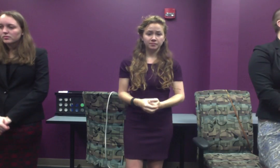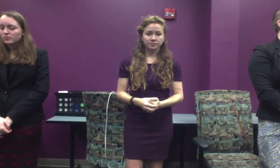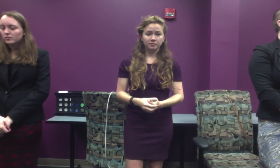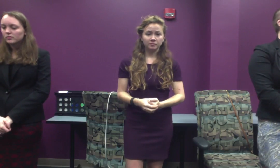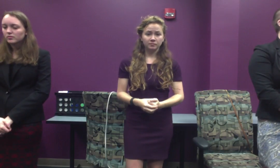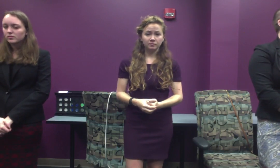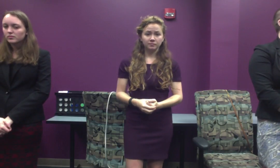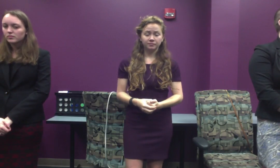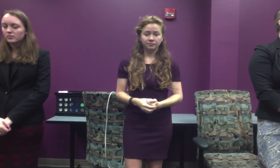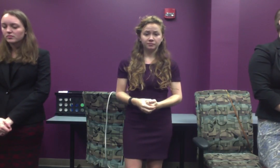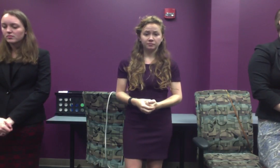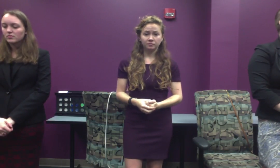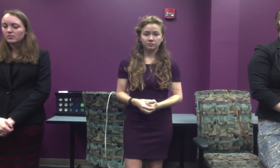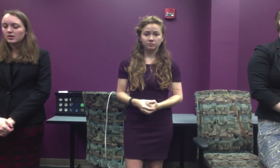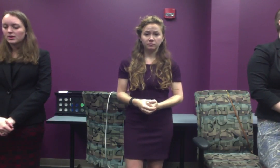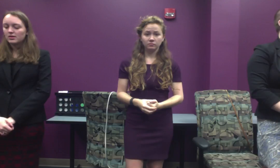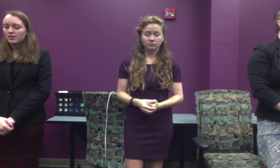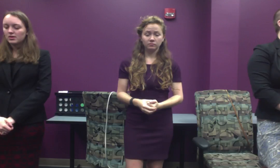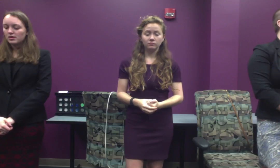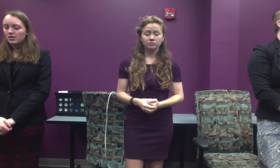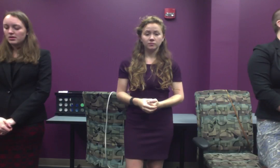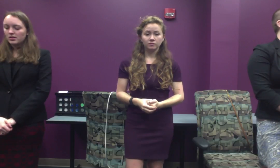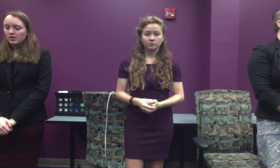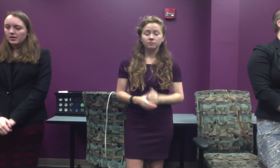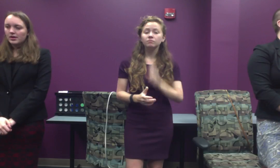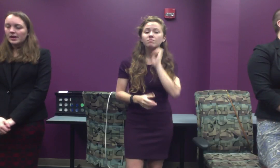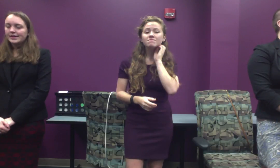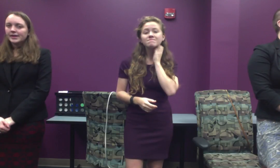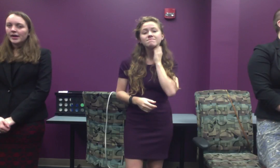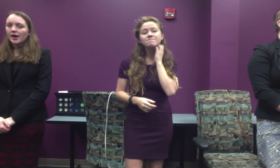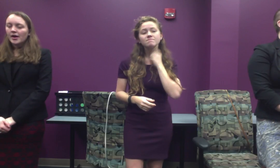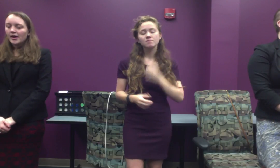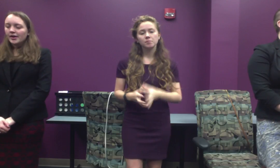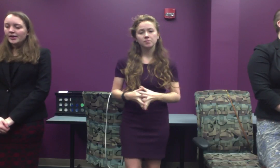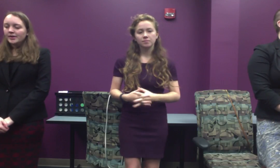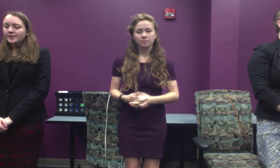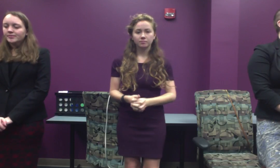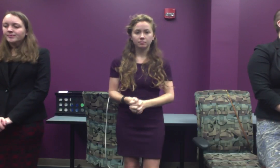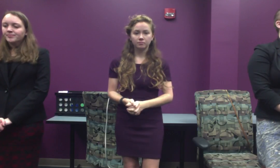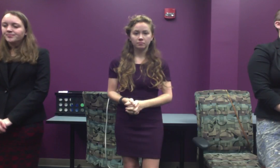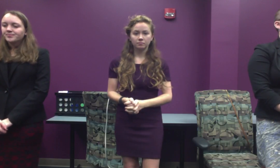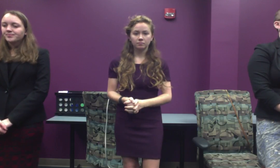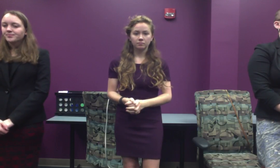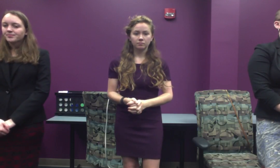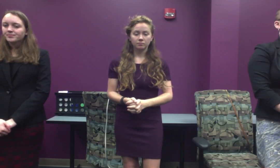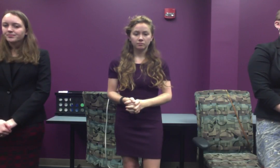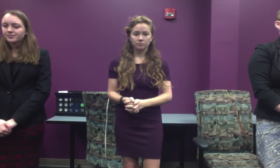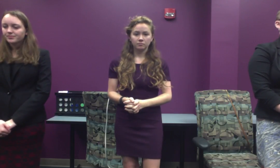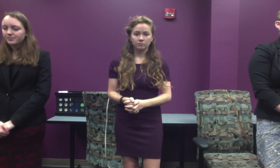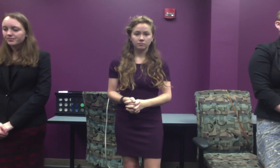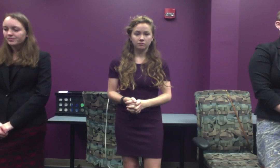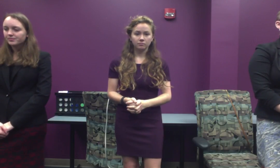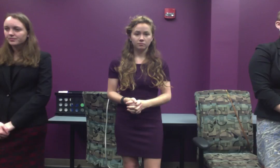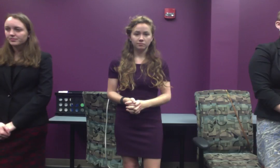Once that is done, stories are assigned to each staff writer, and the editor draws out how big